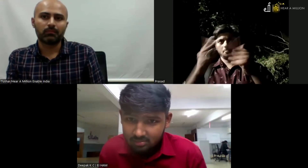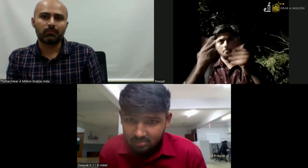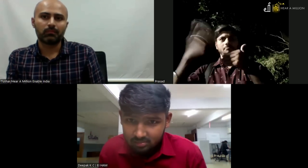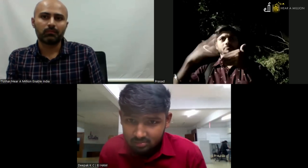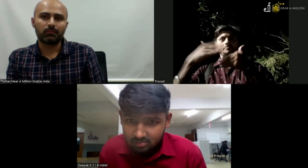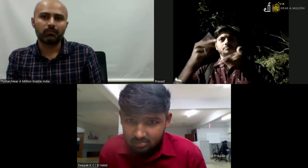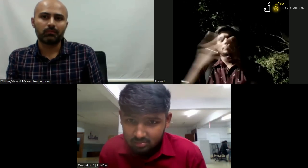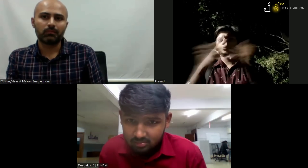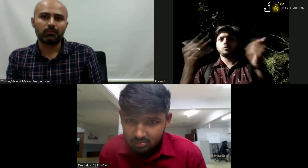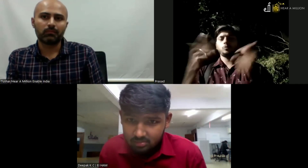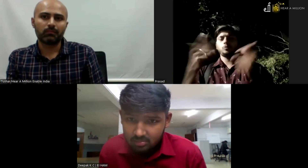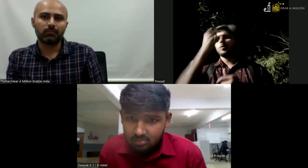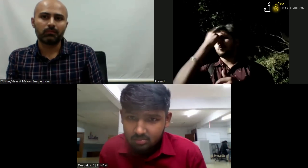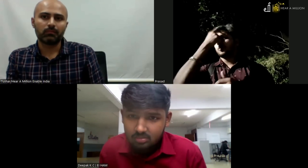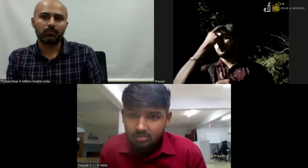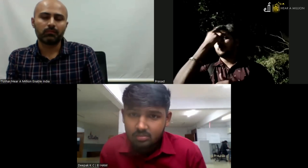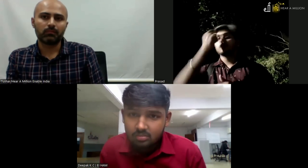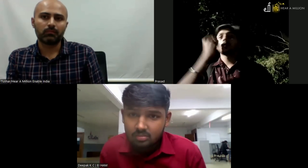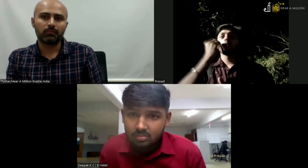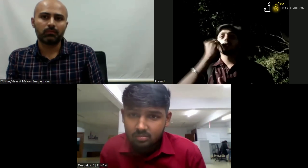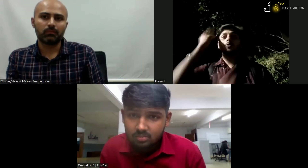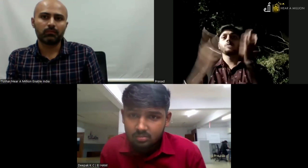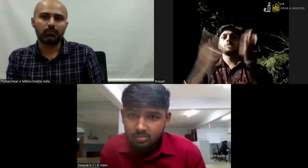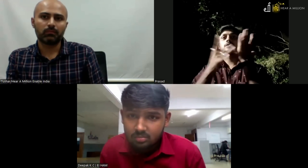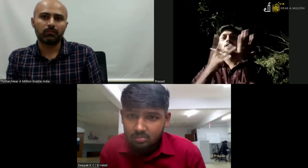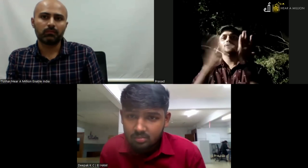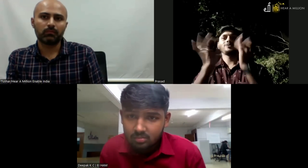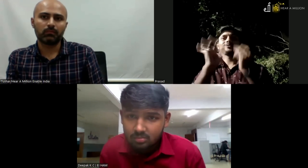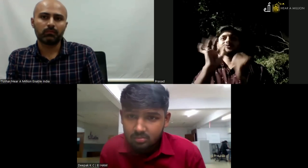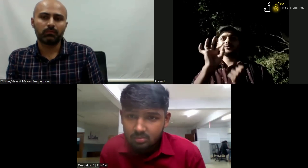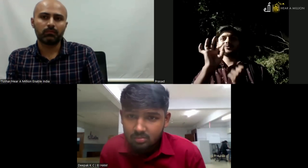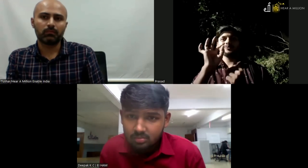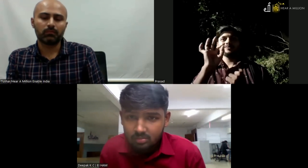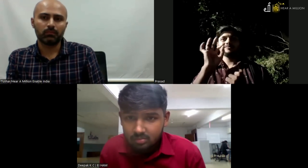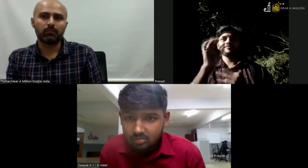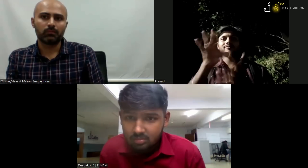There have been a lot of challenges in Goa related to the license, and the issues still remain.